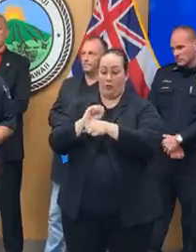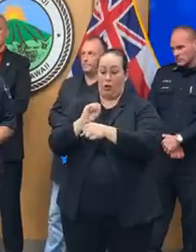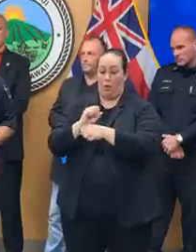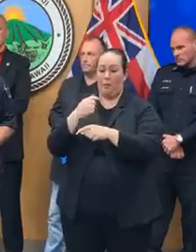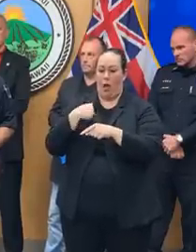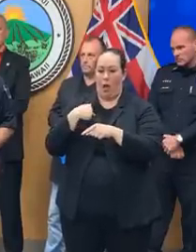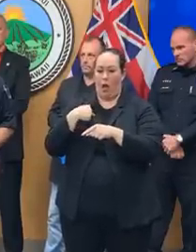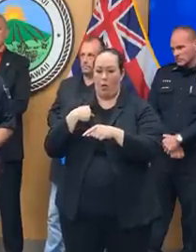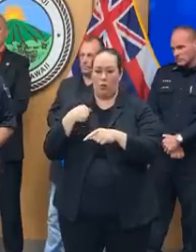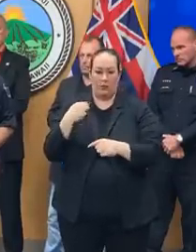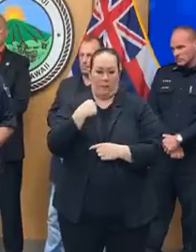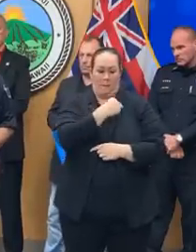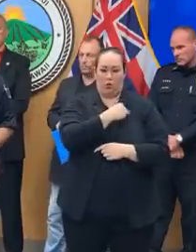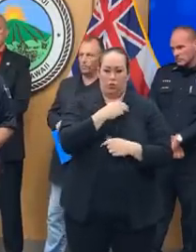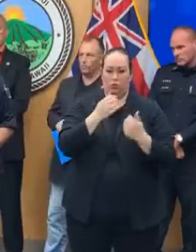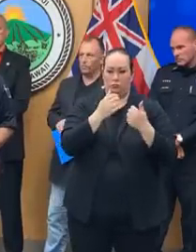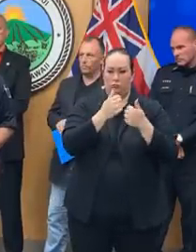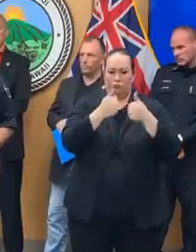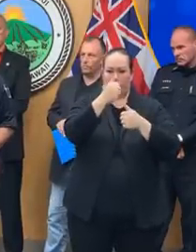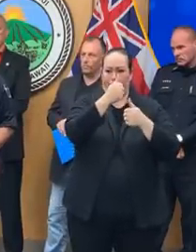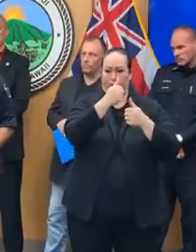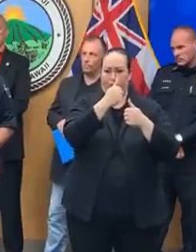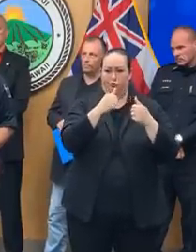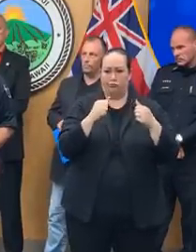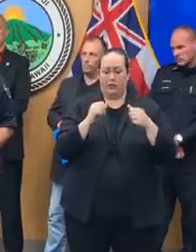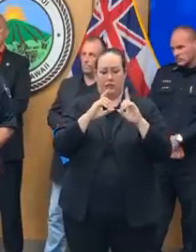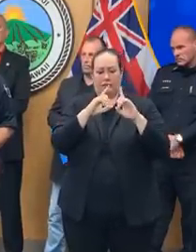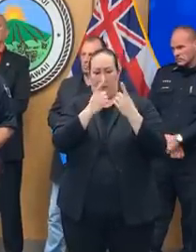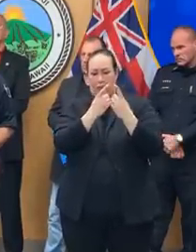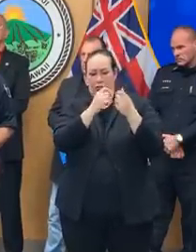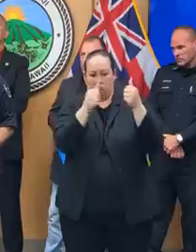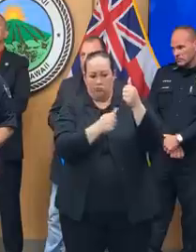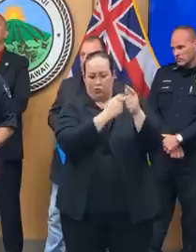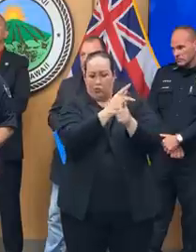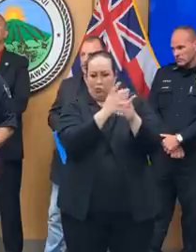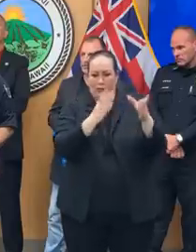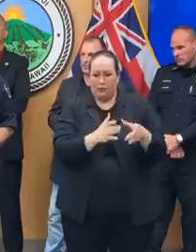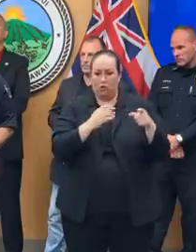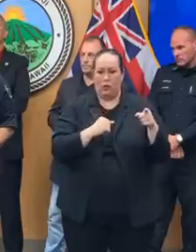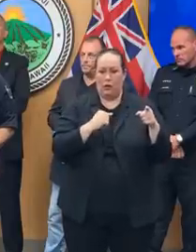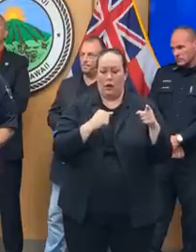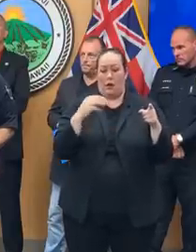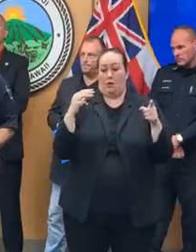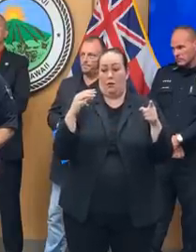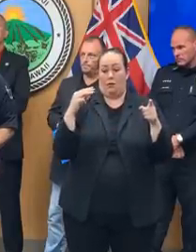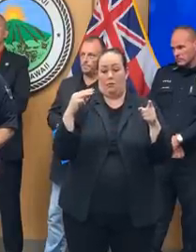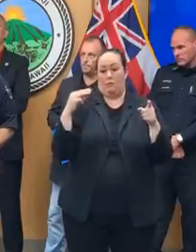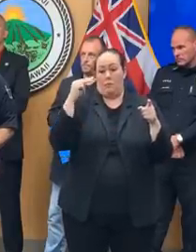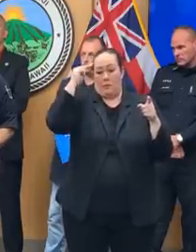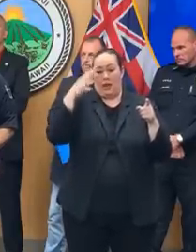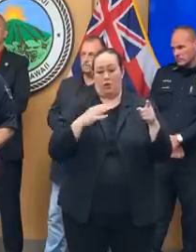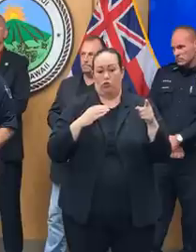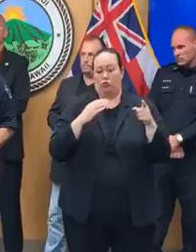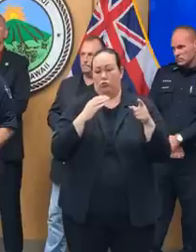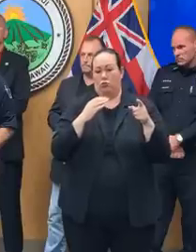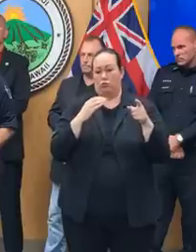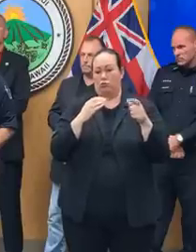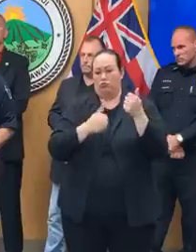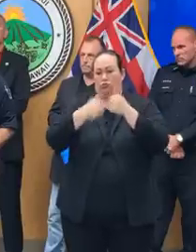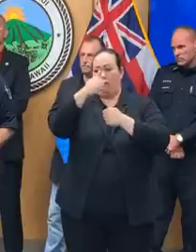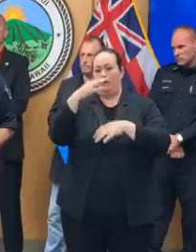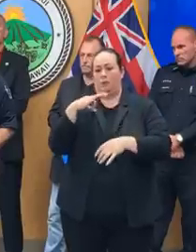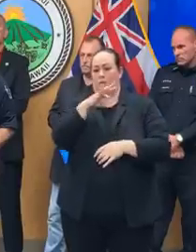of the cabinet. I was deputy director of the Department of Housing and Human Concerns, as well as the mayor's chief of staff for 11 years. And so during